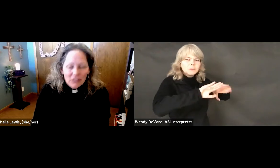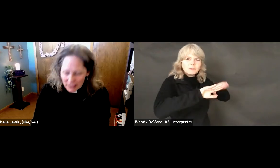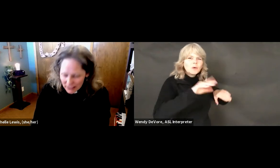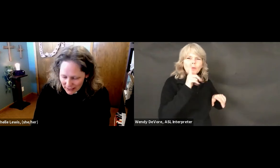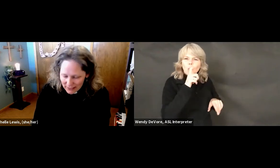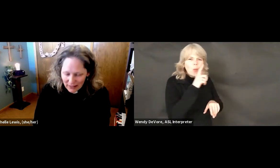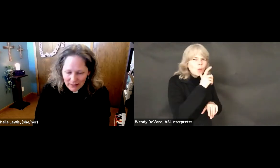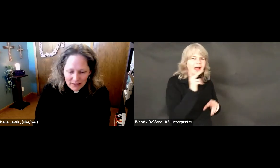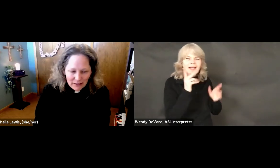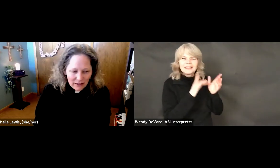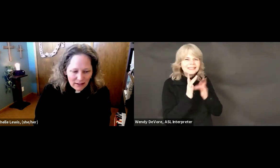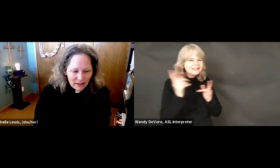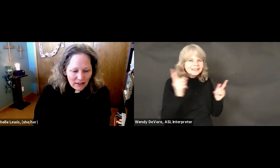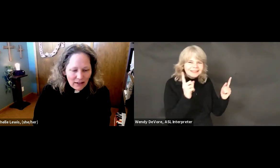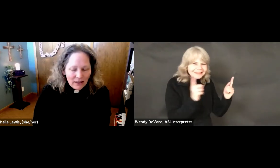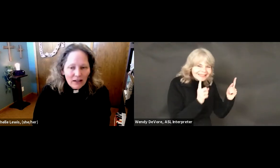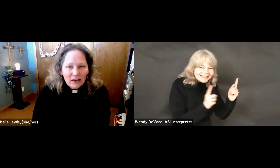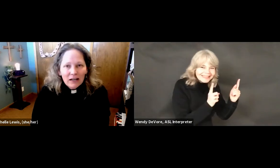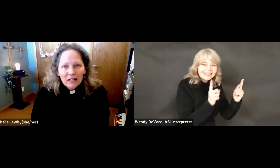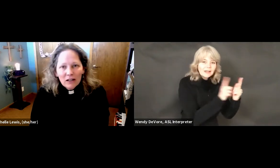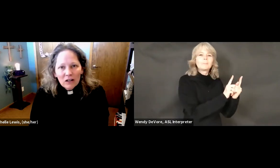And Jesus says,